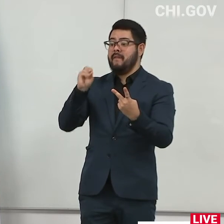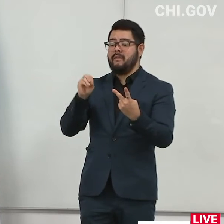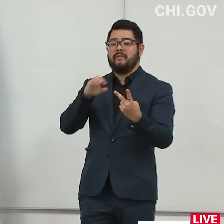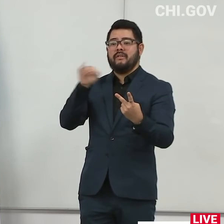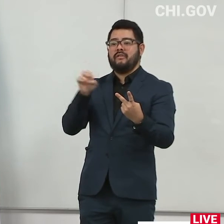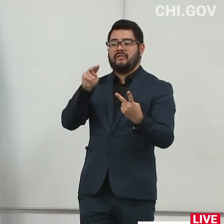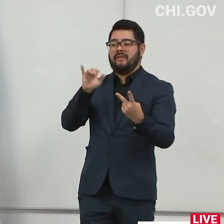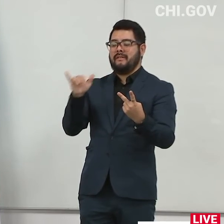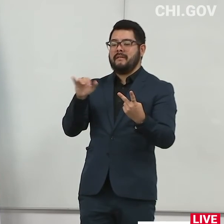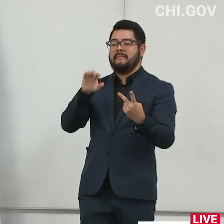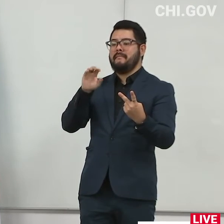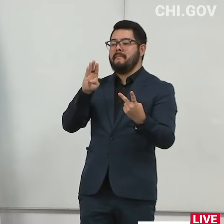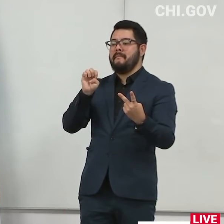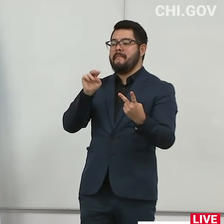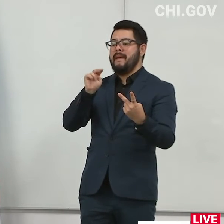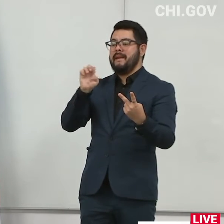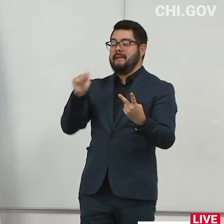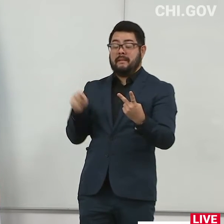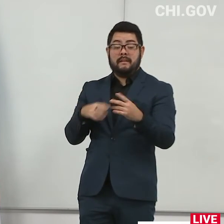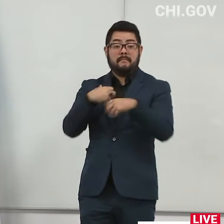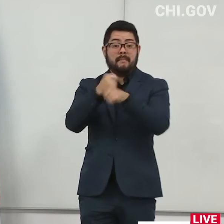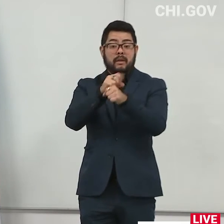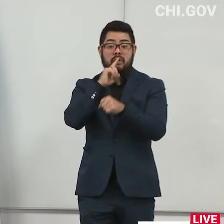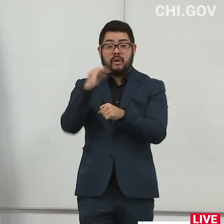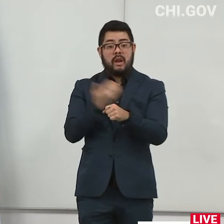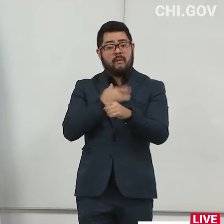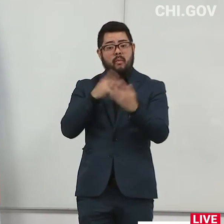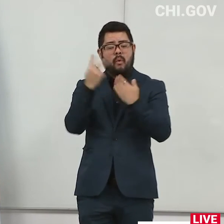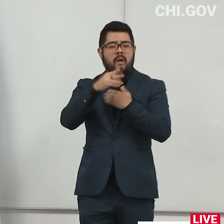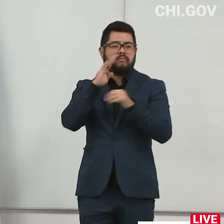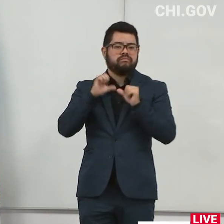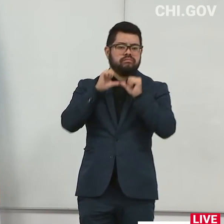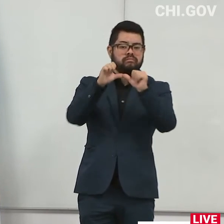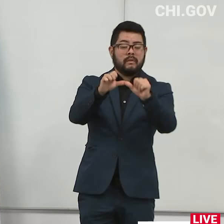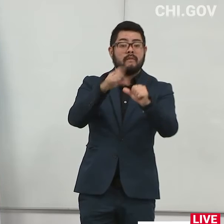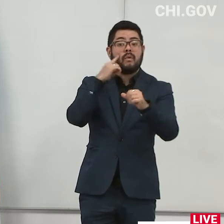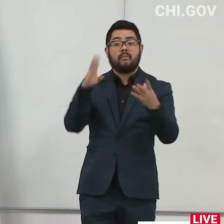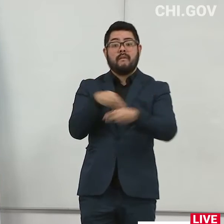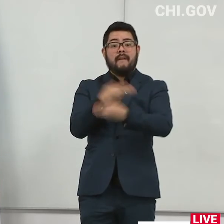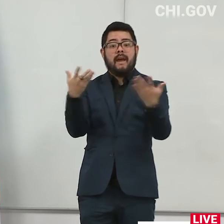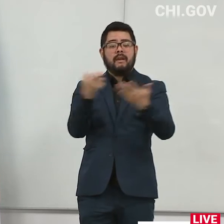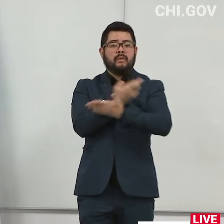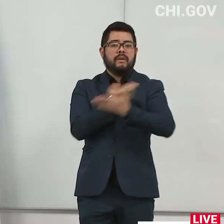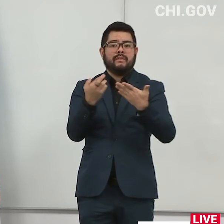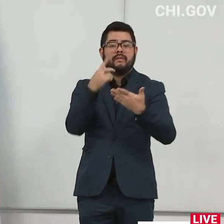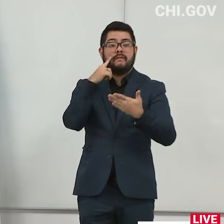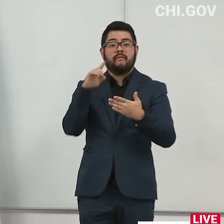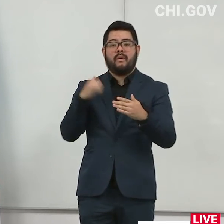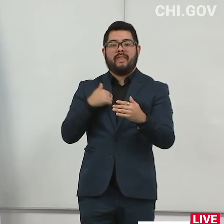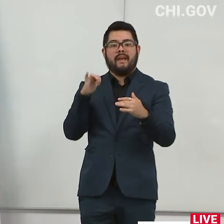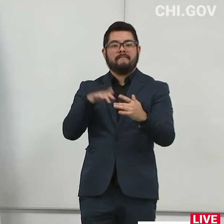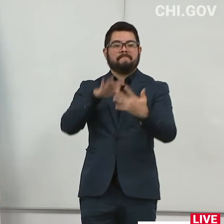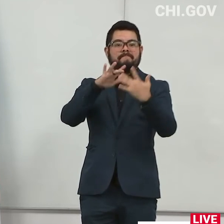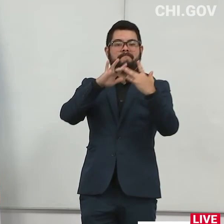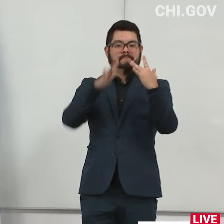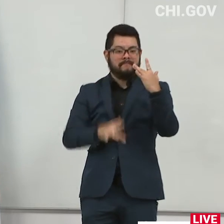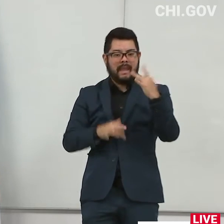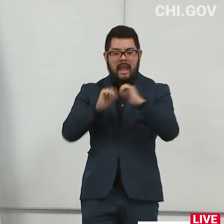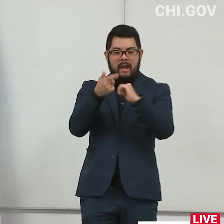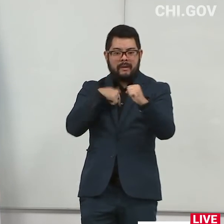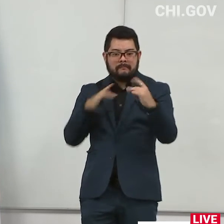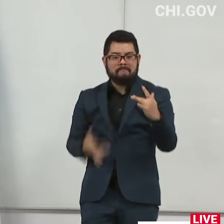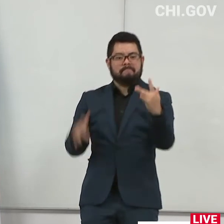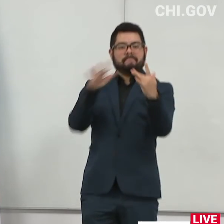this program is robust and that it provides the resources that we need to fill the digital void in our students'